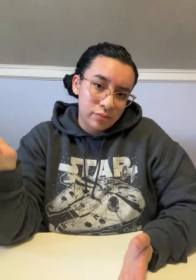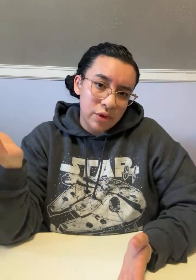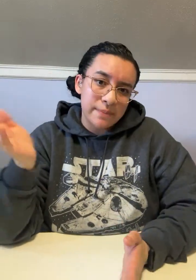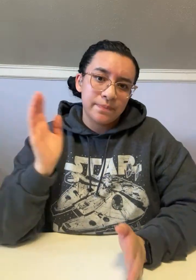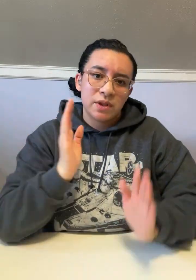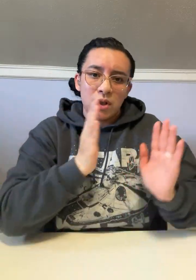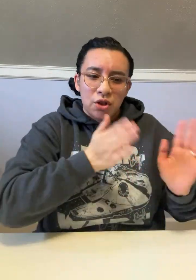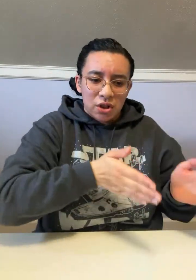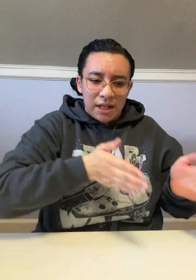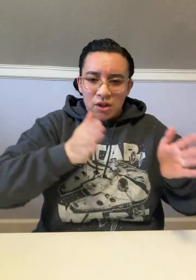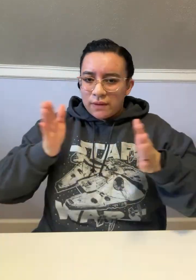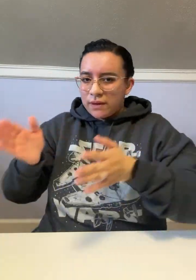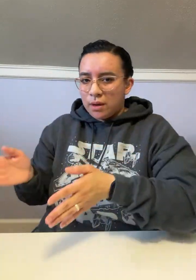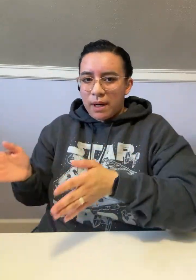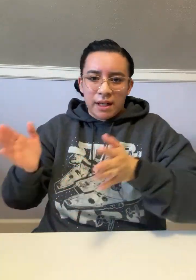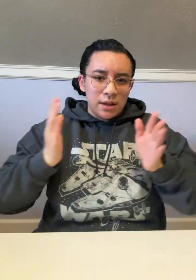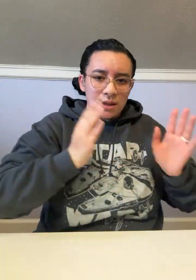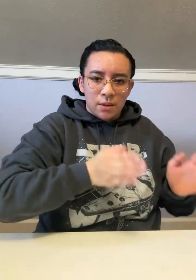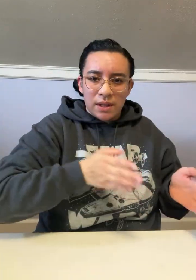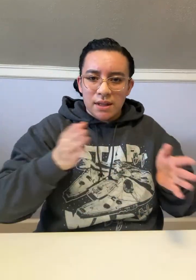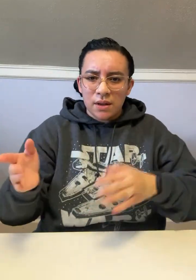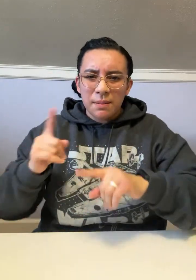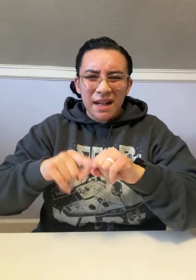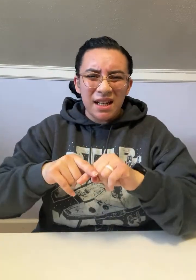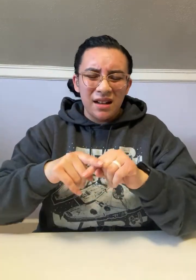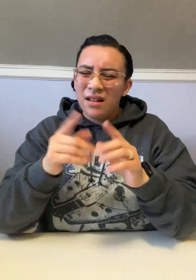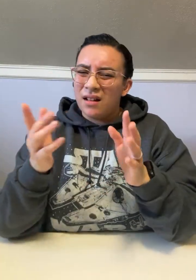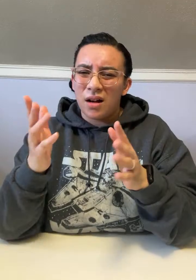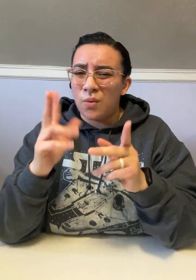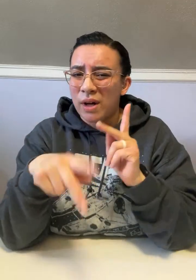Right, so you just like shift your body sideways. So depending on